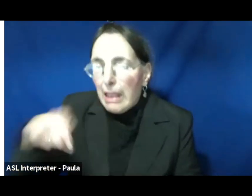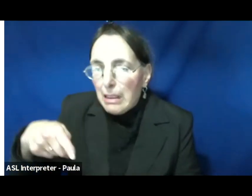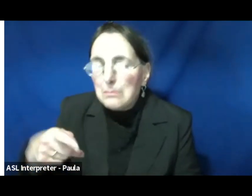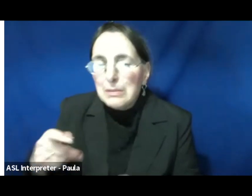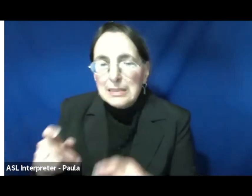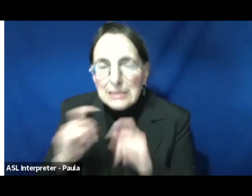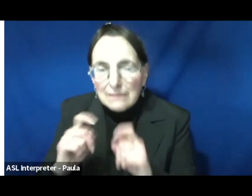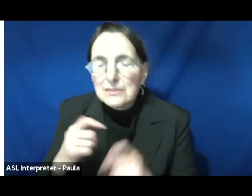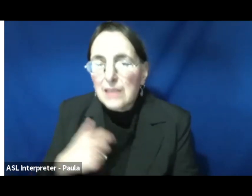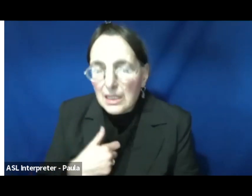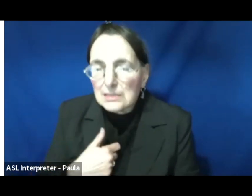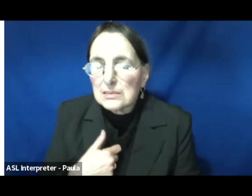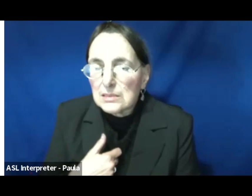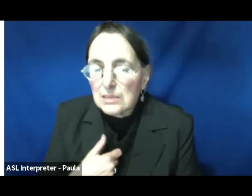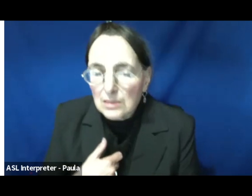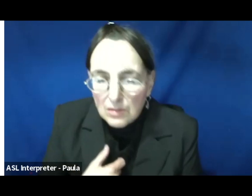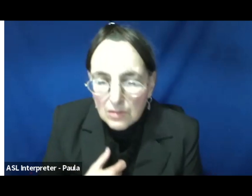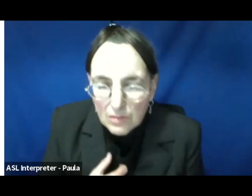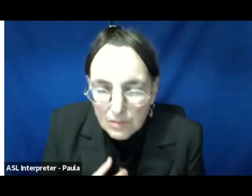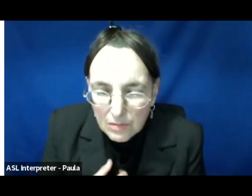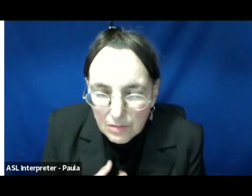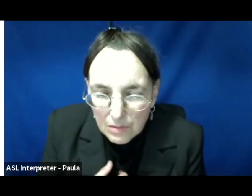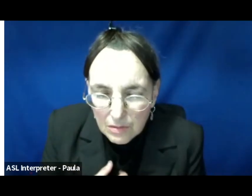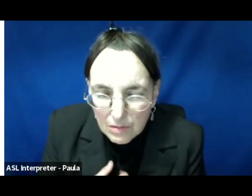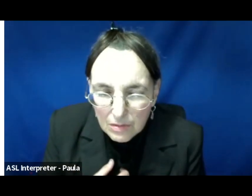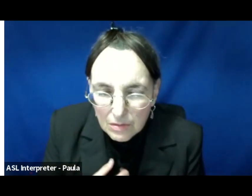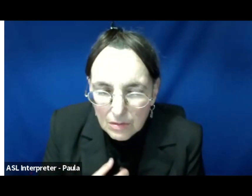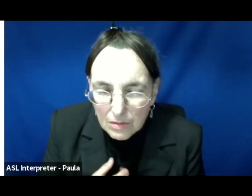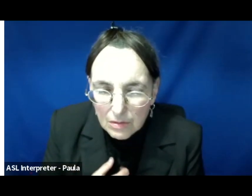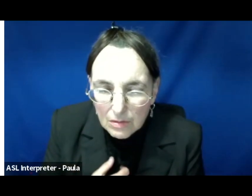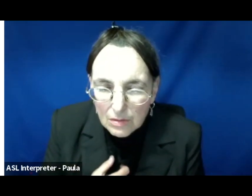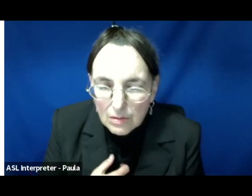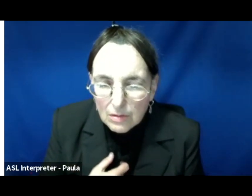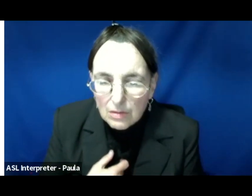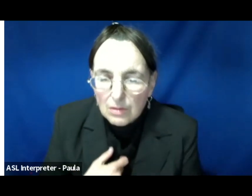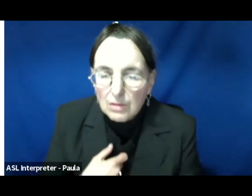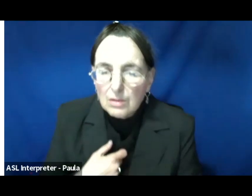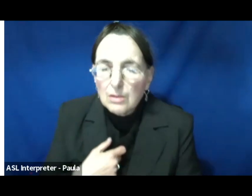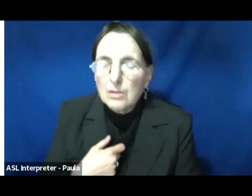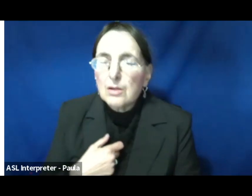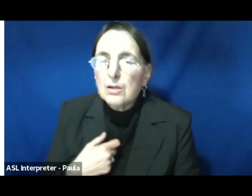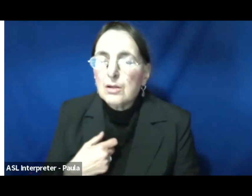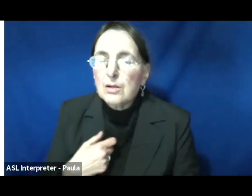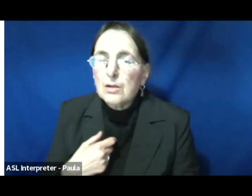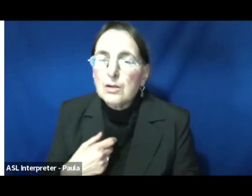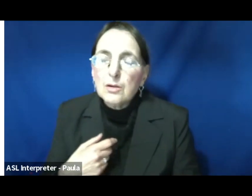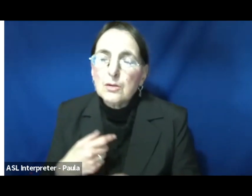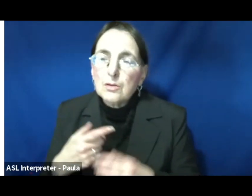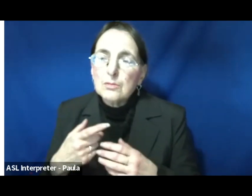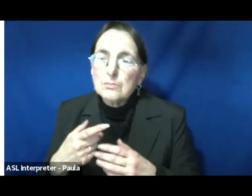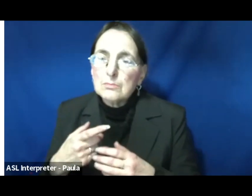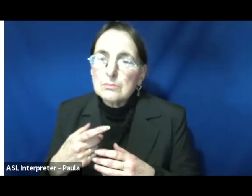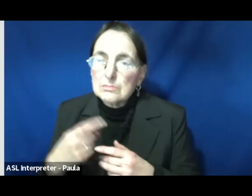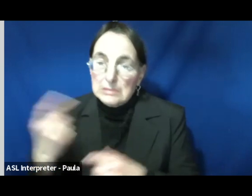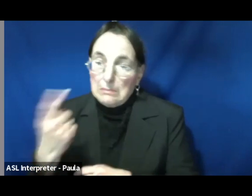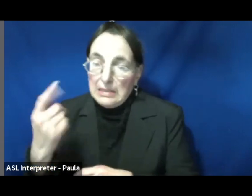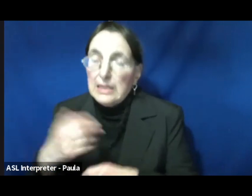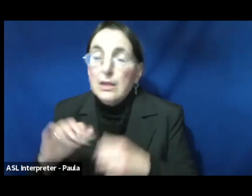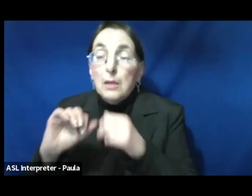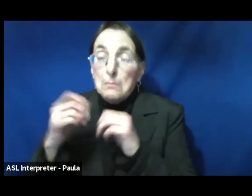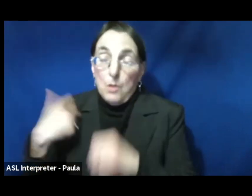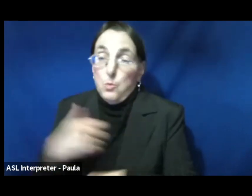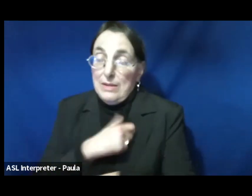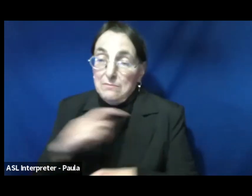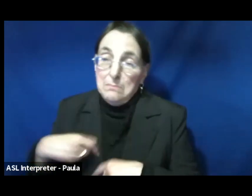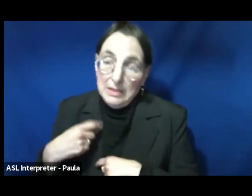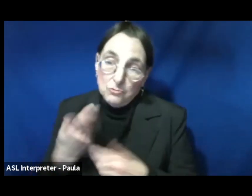actually talk about ways in which we've rejected indigenous ways of knowing and the economic, social, and